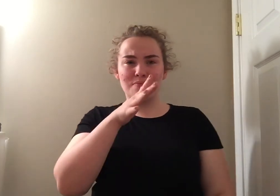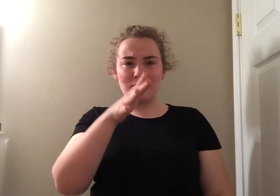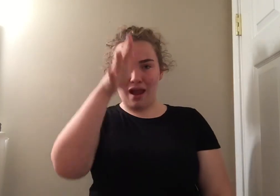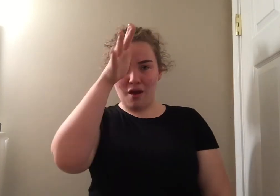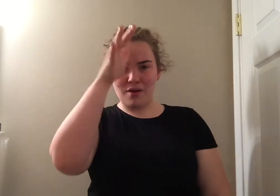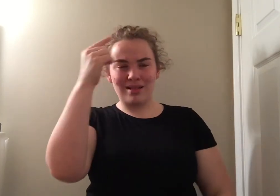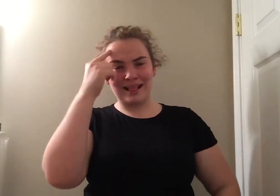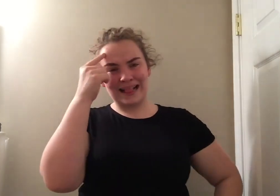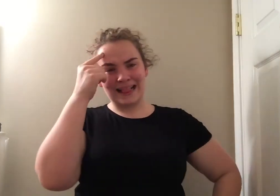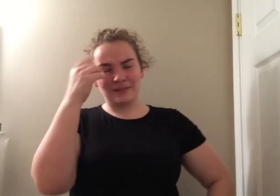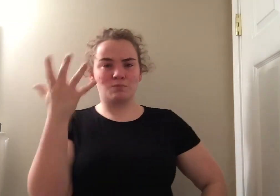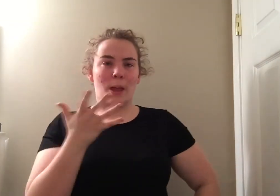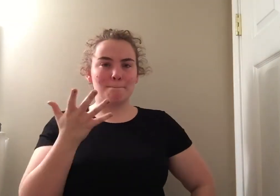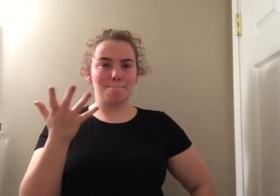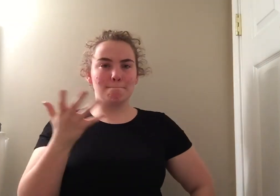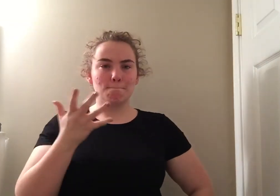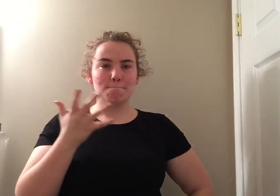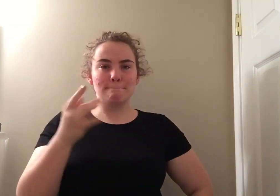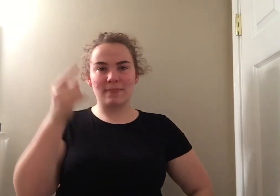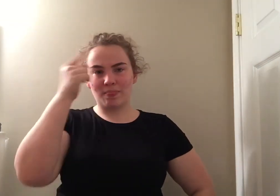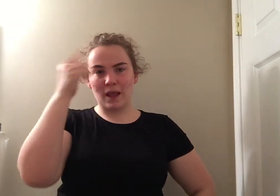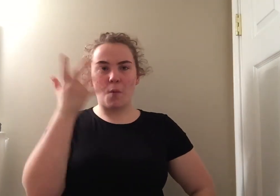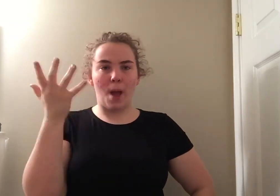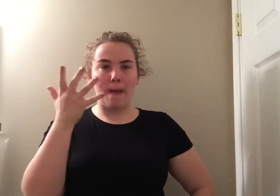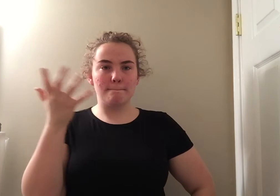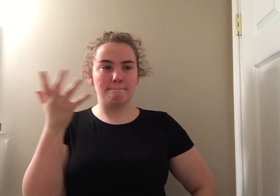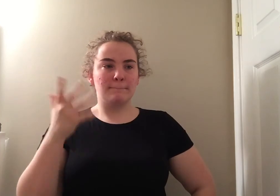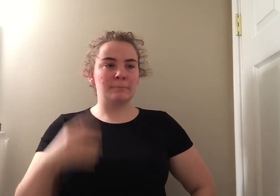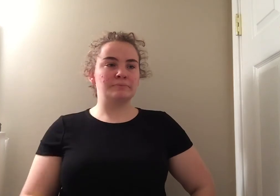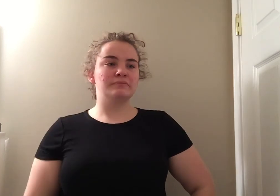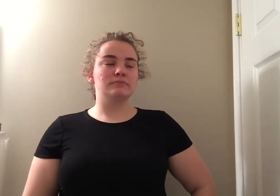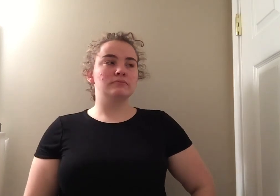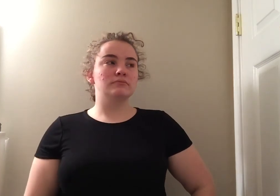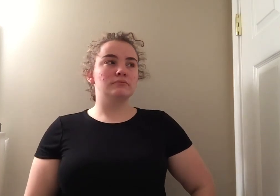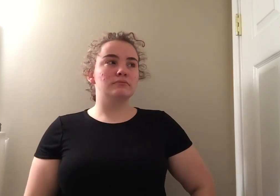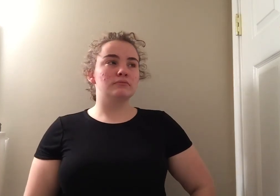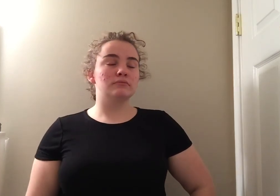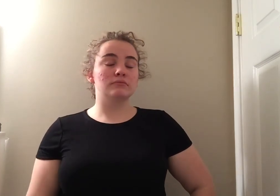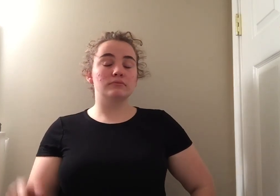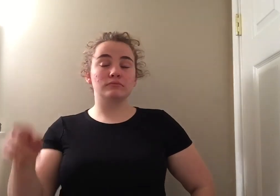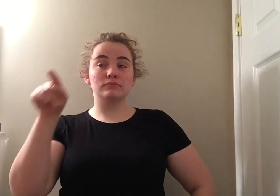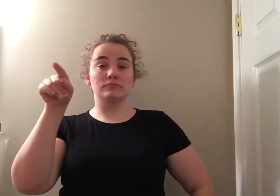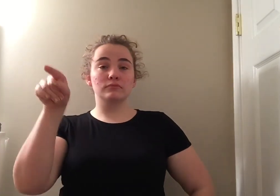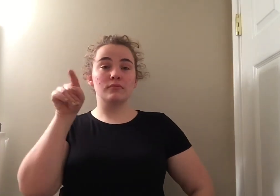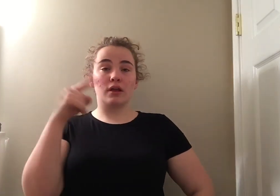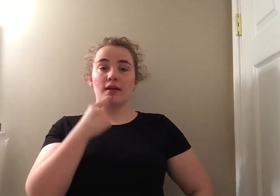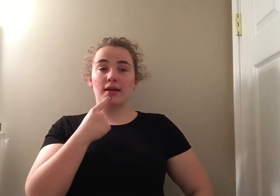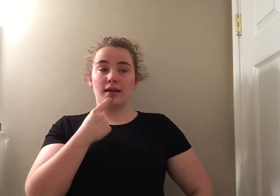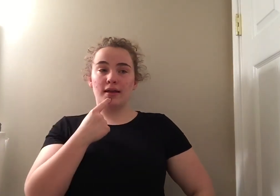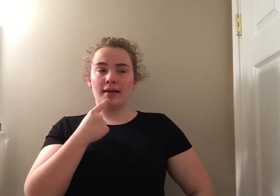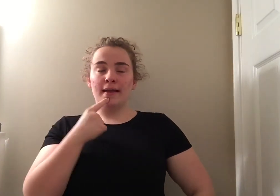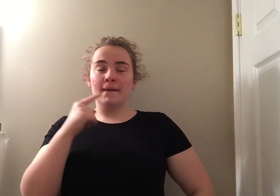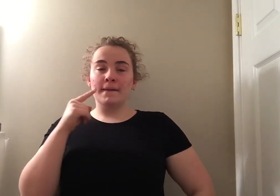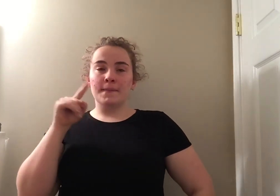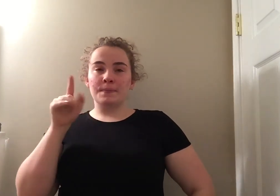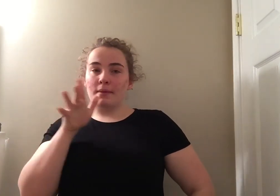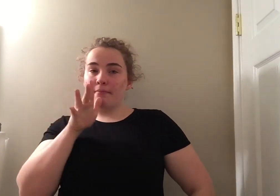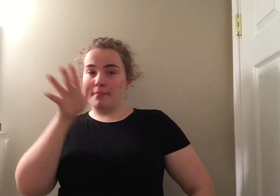her parents thinking? Mackenzie? She's thinking that